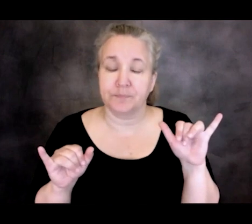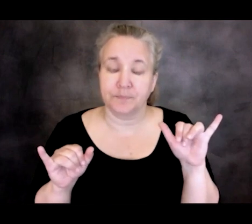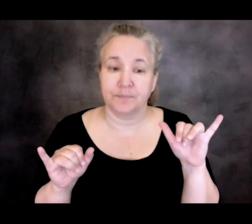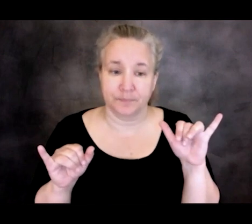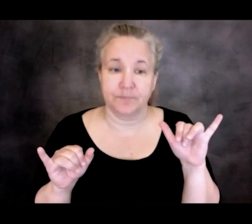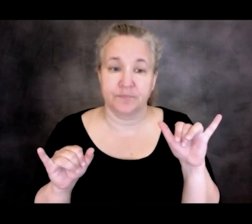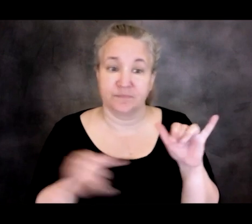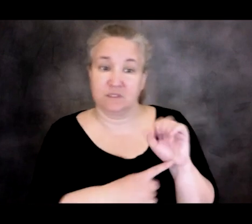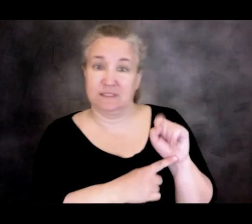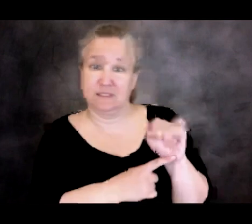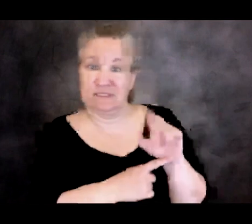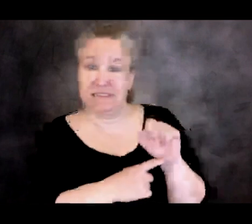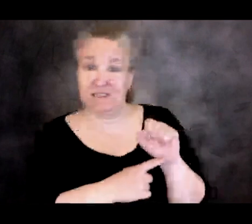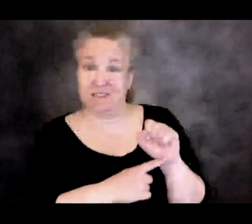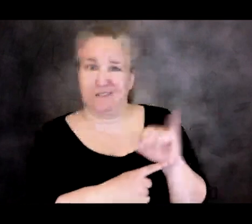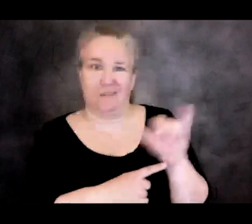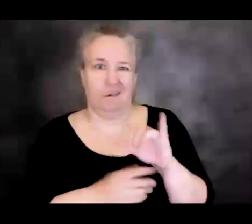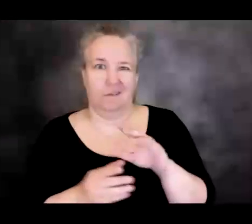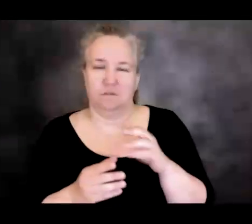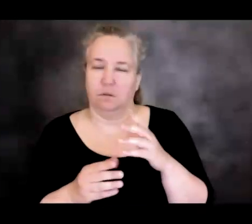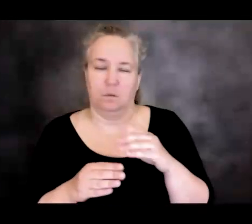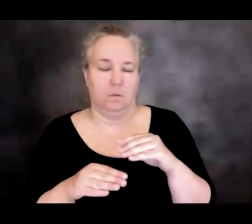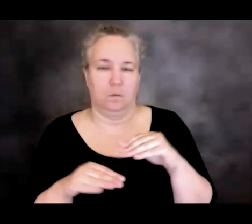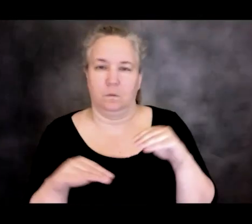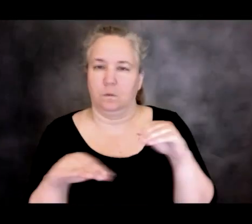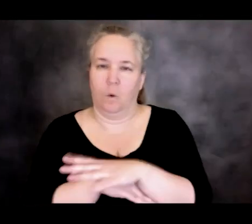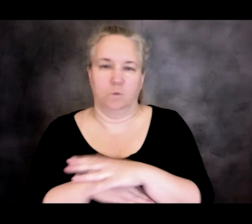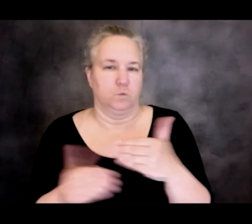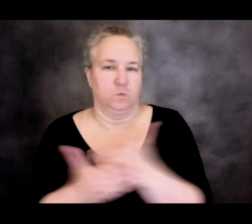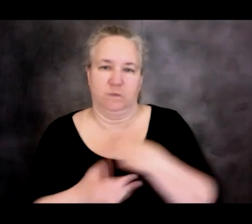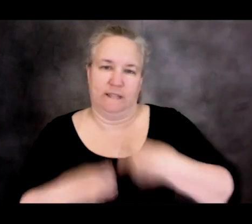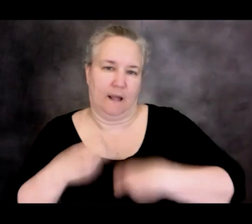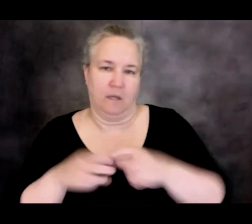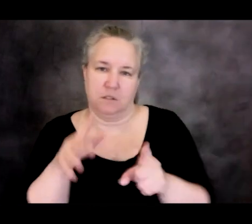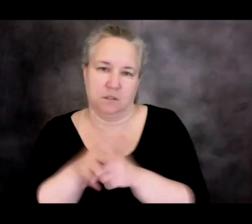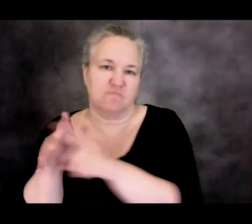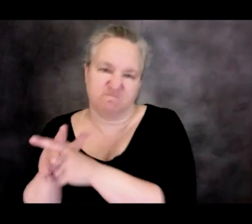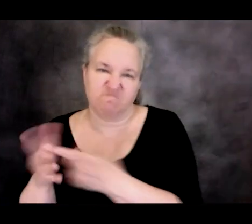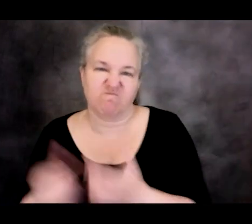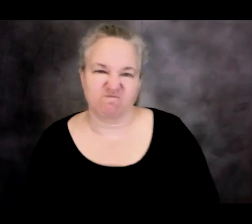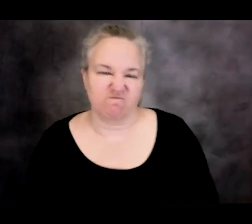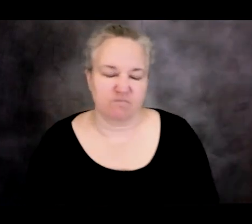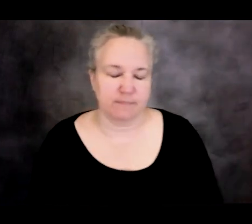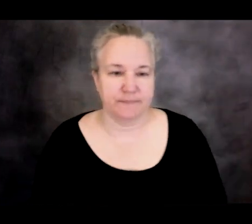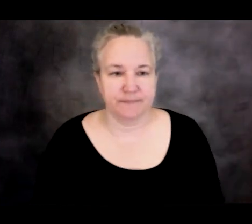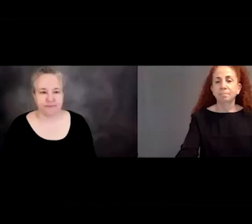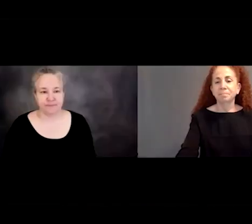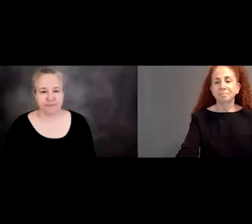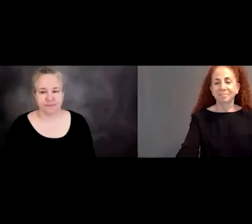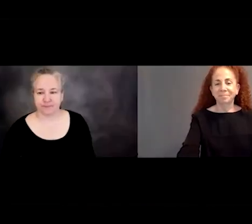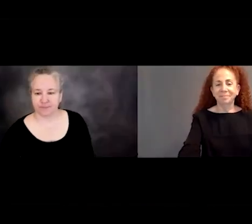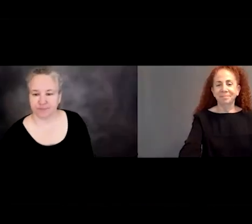this status has also presented some new dilemmas for them.